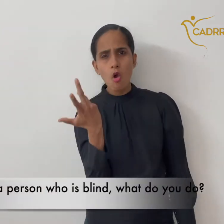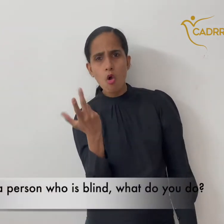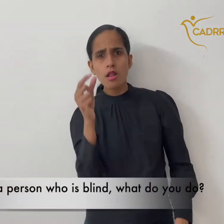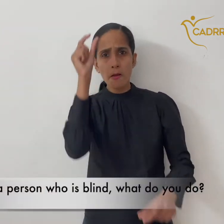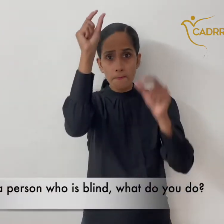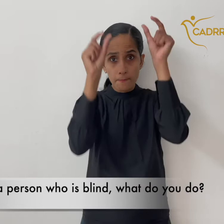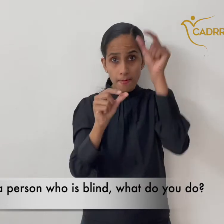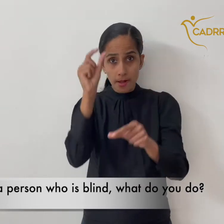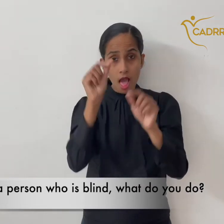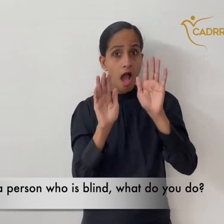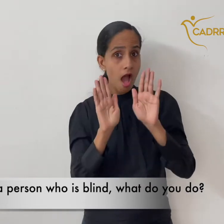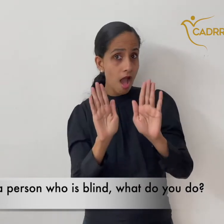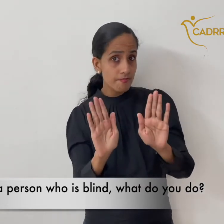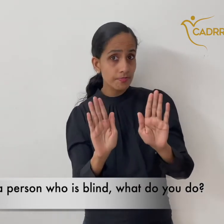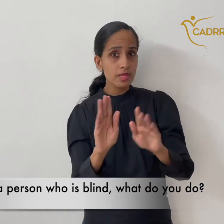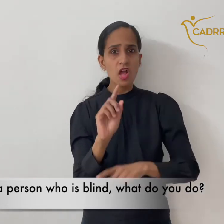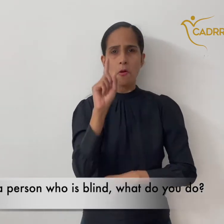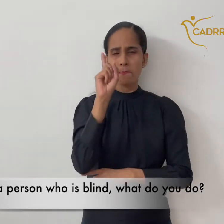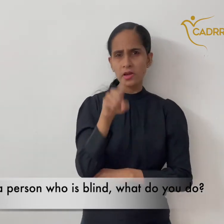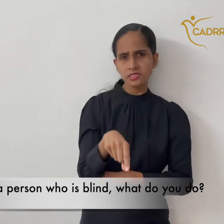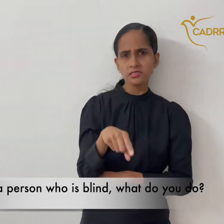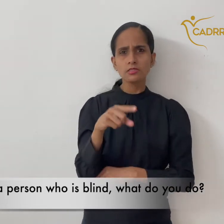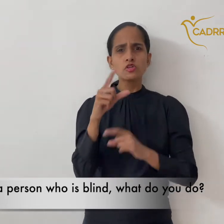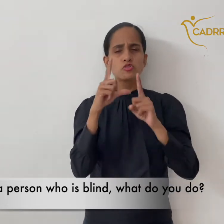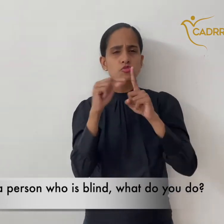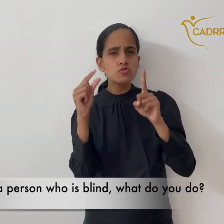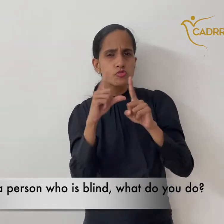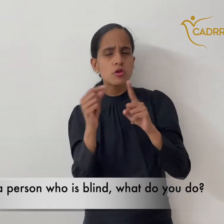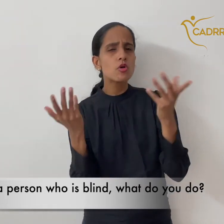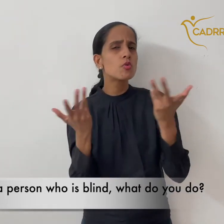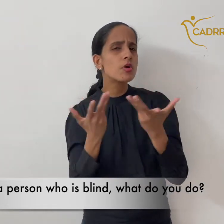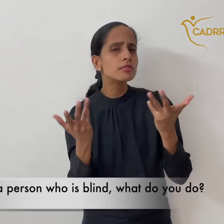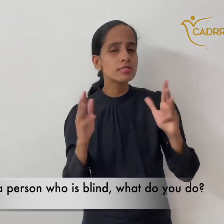When you meet a person who is blind, what do?